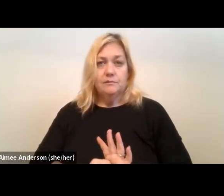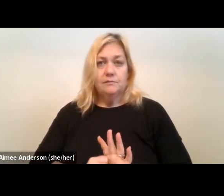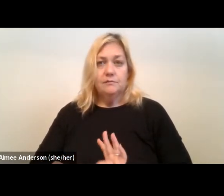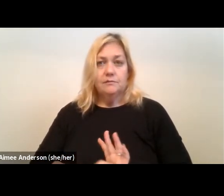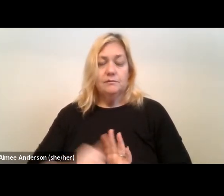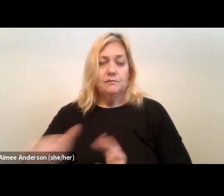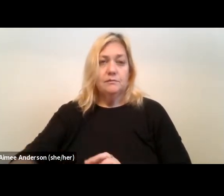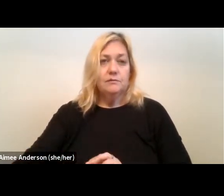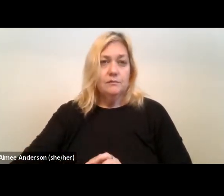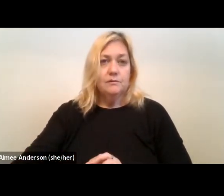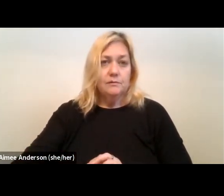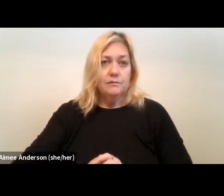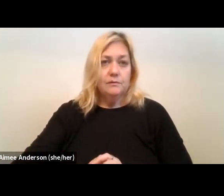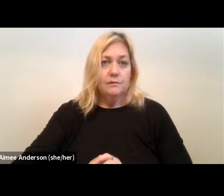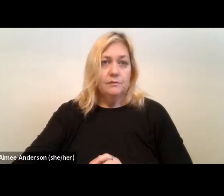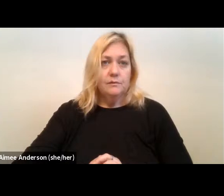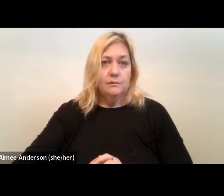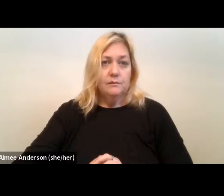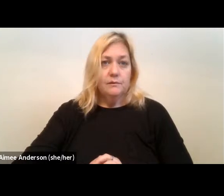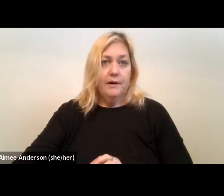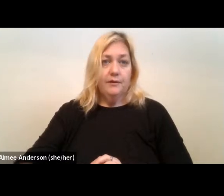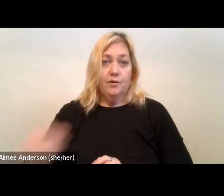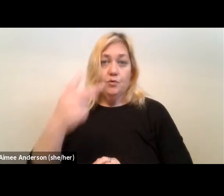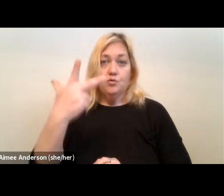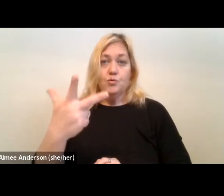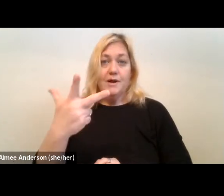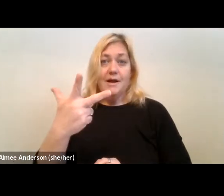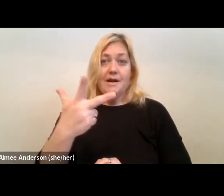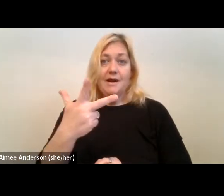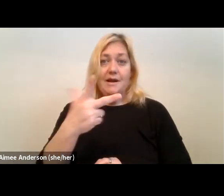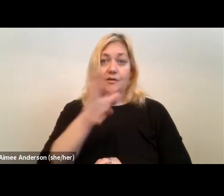Okay, we'll take 3 speakers in favor first.